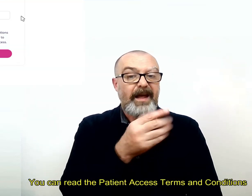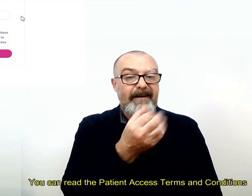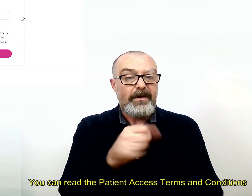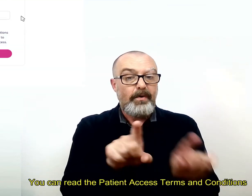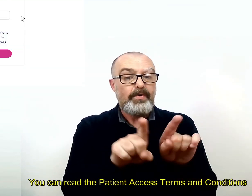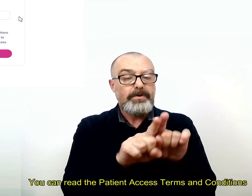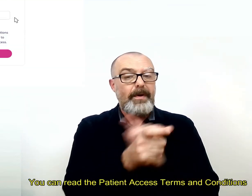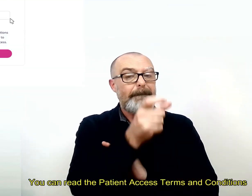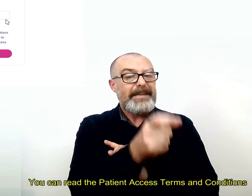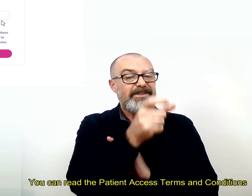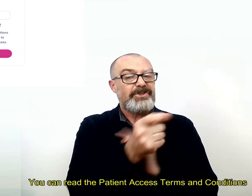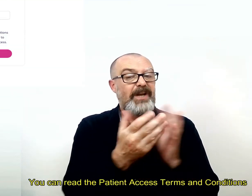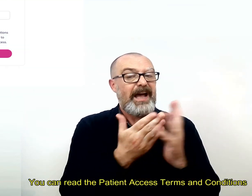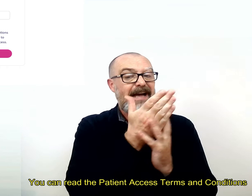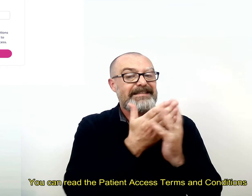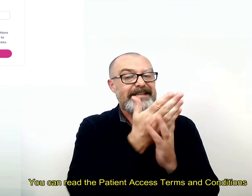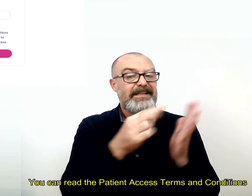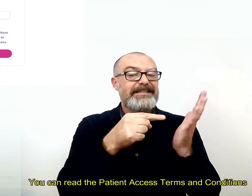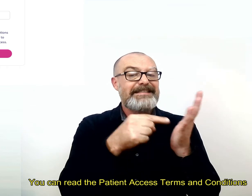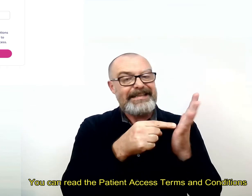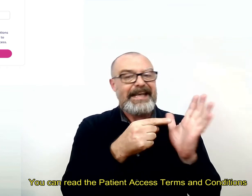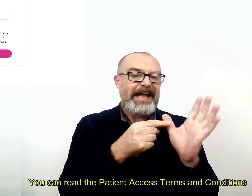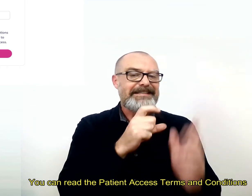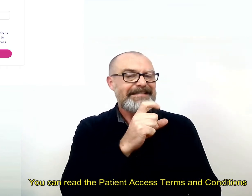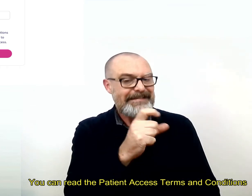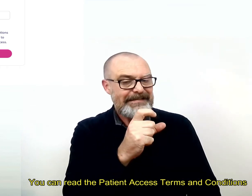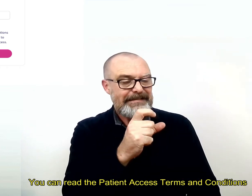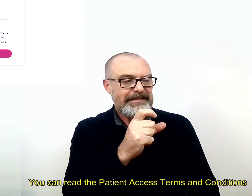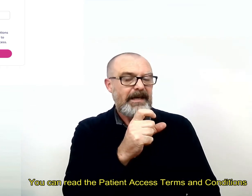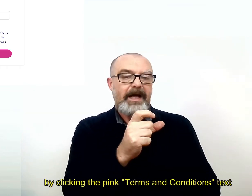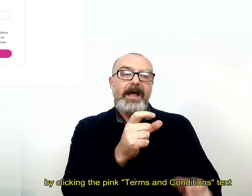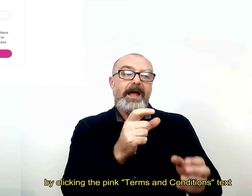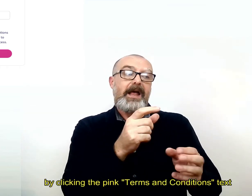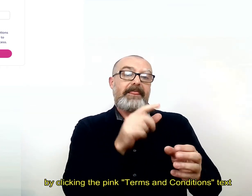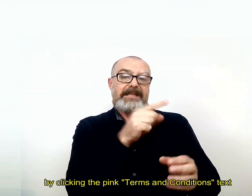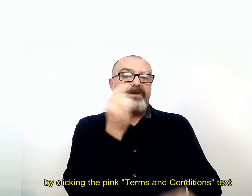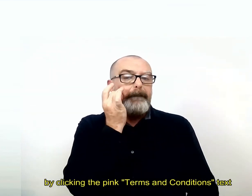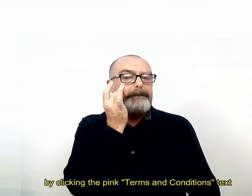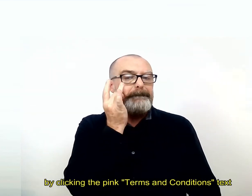You can read the Patient Access Terms and Conditions by clicking the pink Terms and Conditions text.